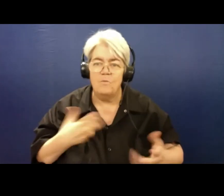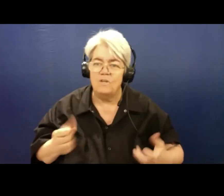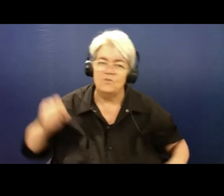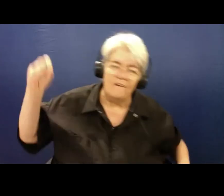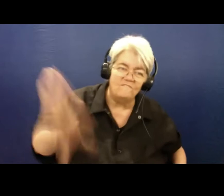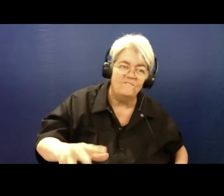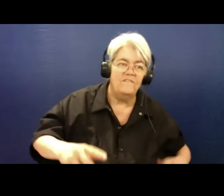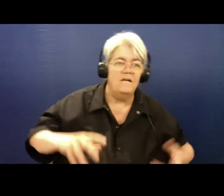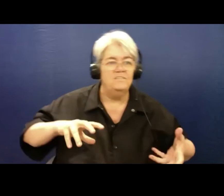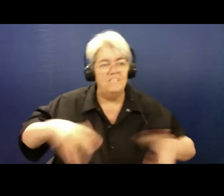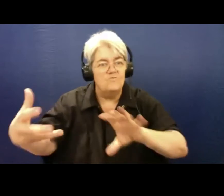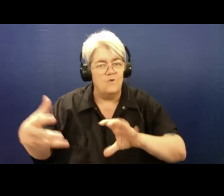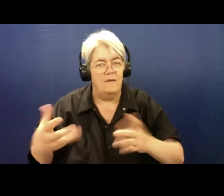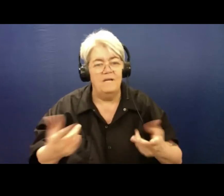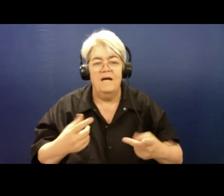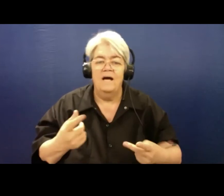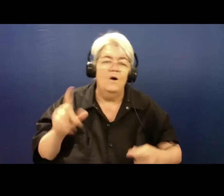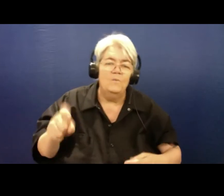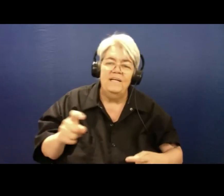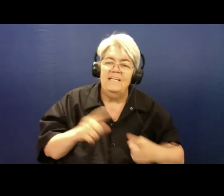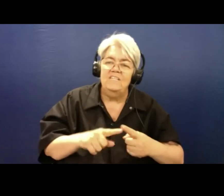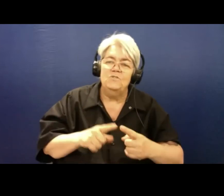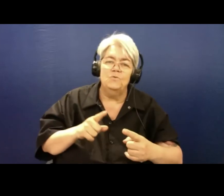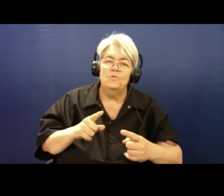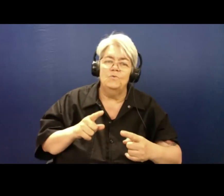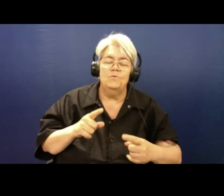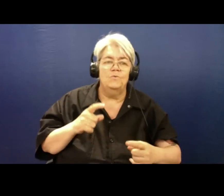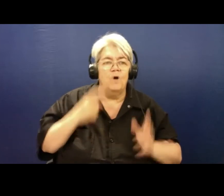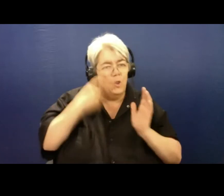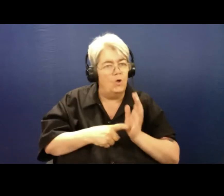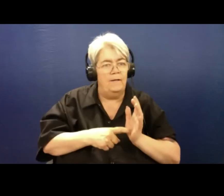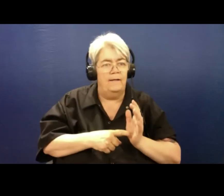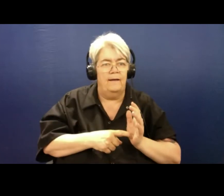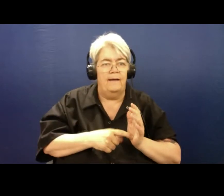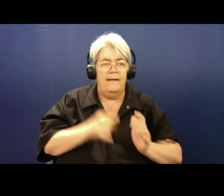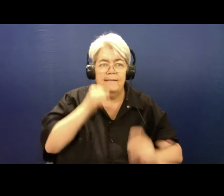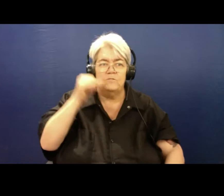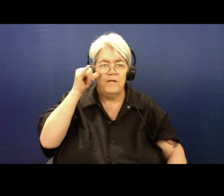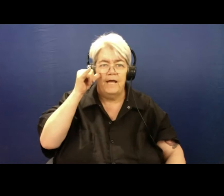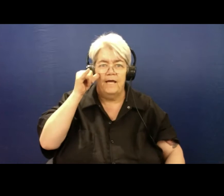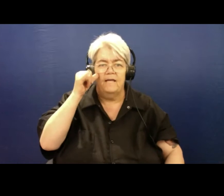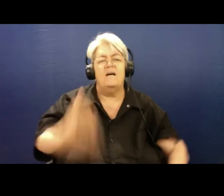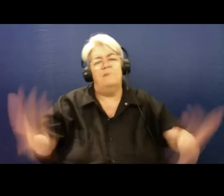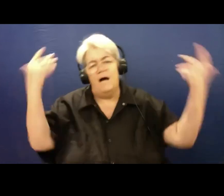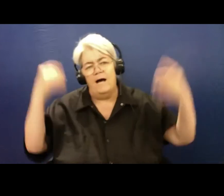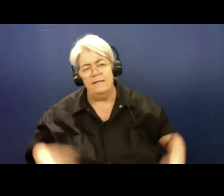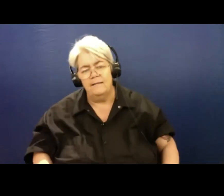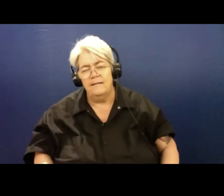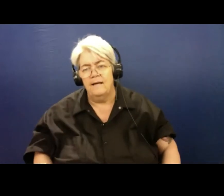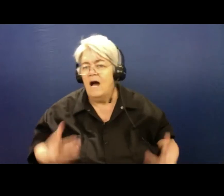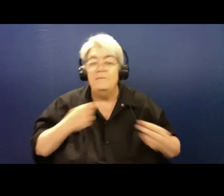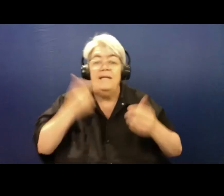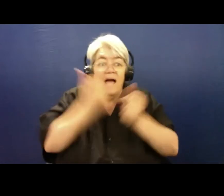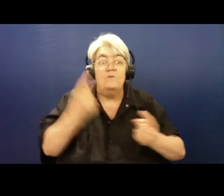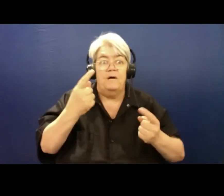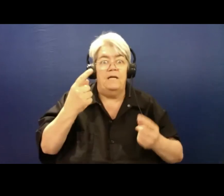I think we just need to call out the moment we're in. This event from yesterday has got to be on everybody's minds, especially anybody who